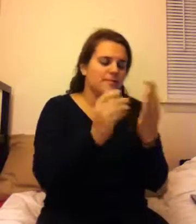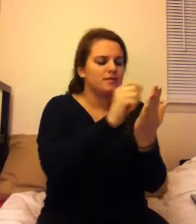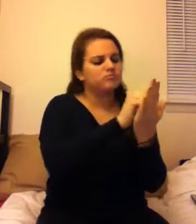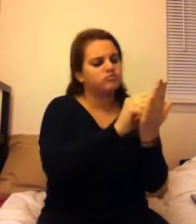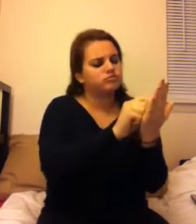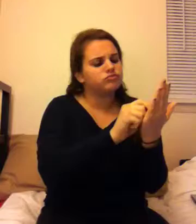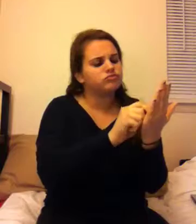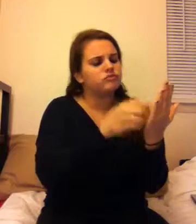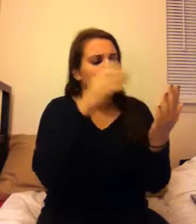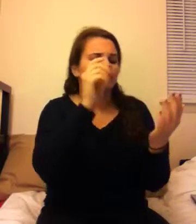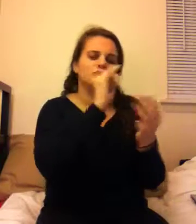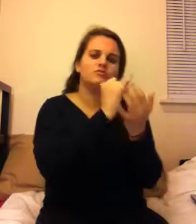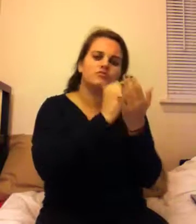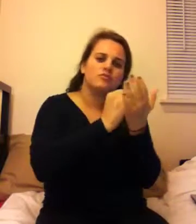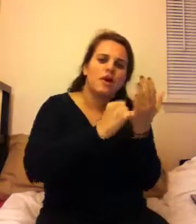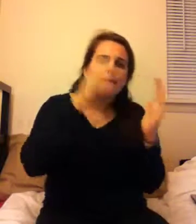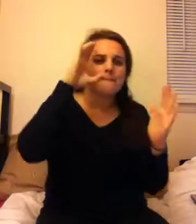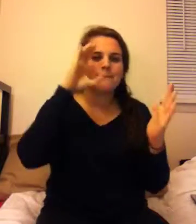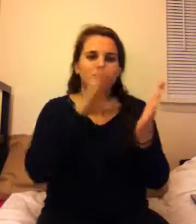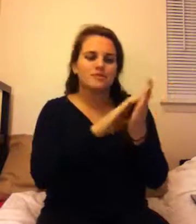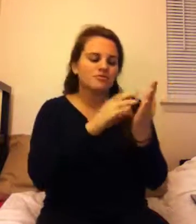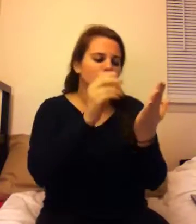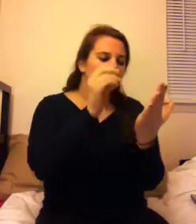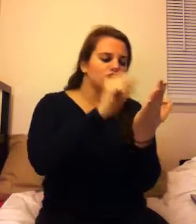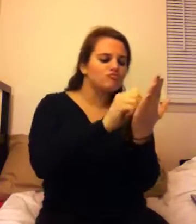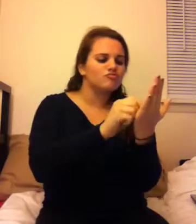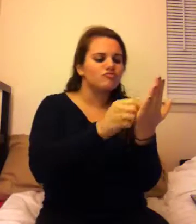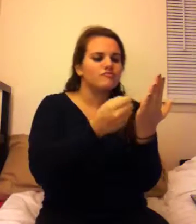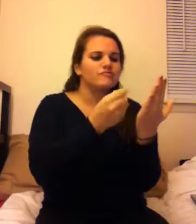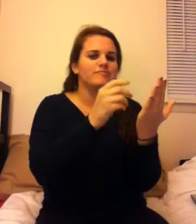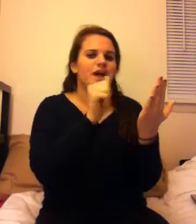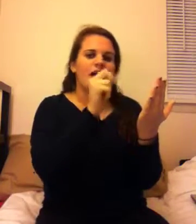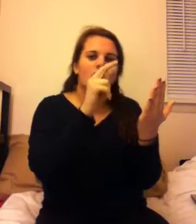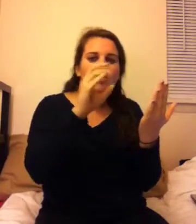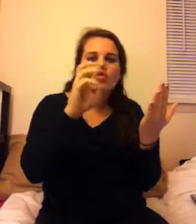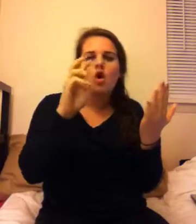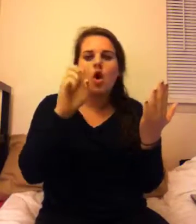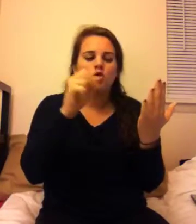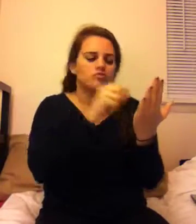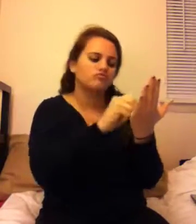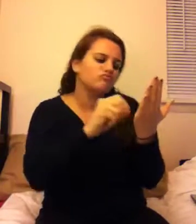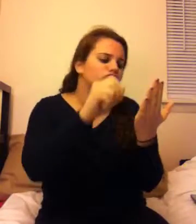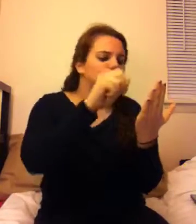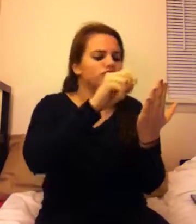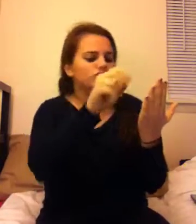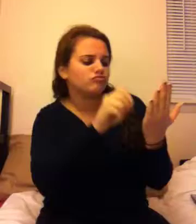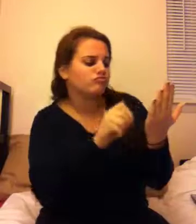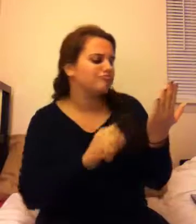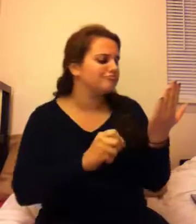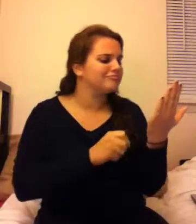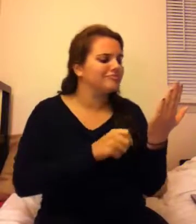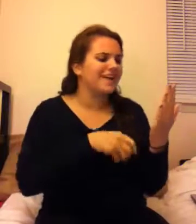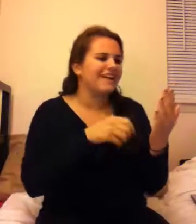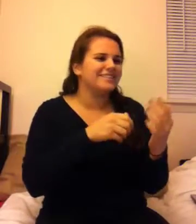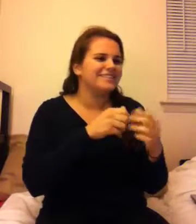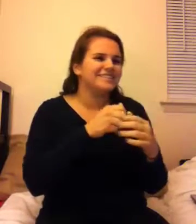do whatever, arrows. And later on, when you go back to those notes, you'll remember what you